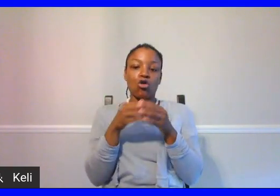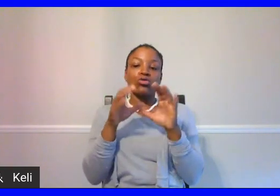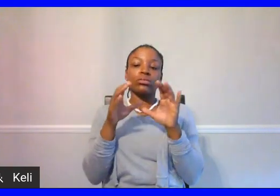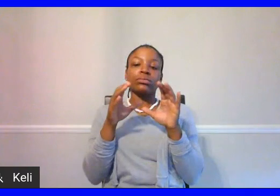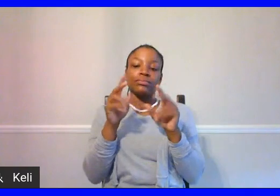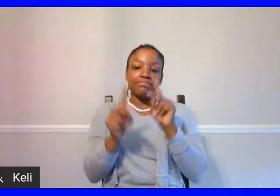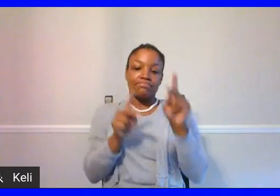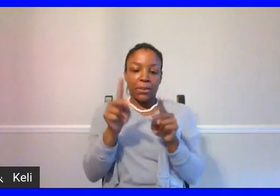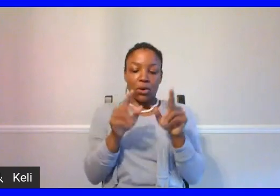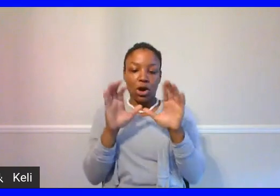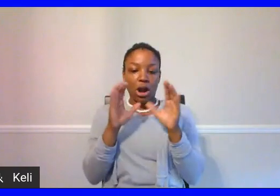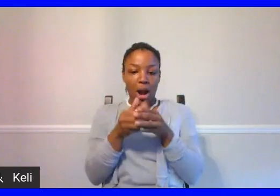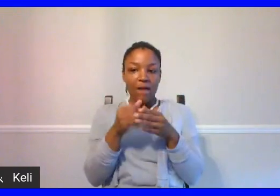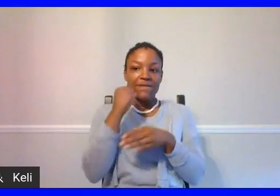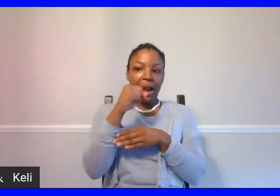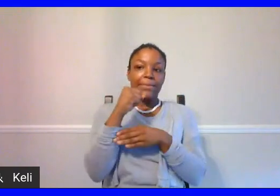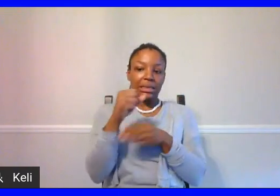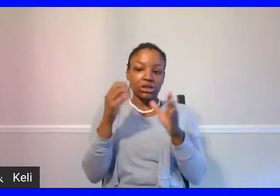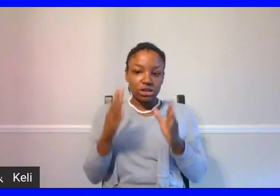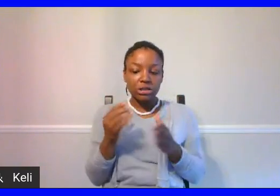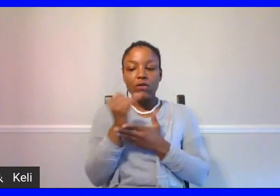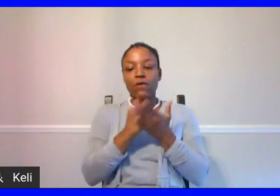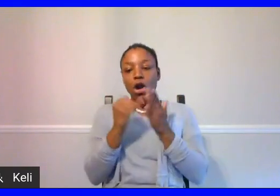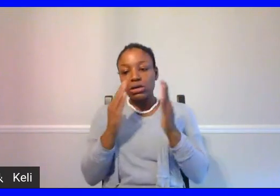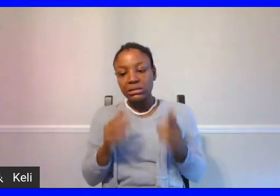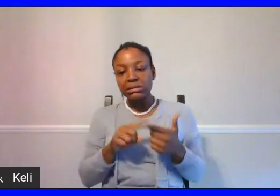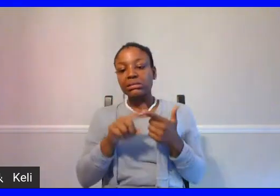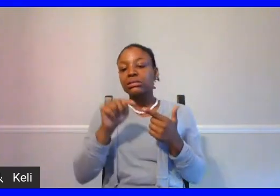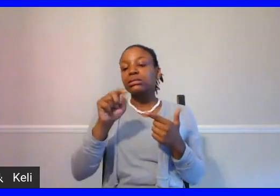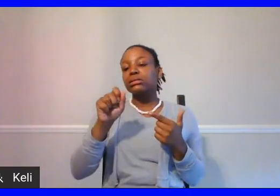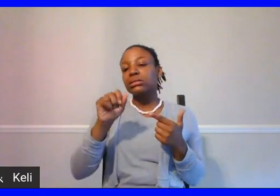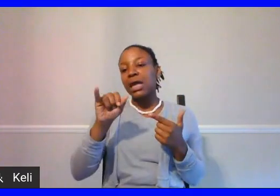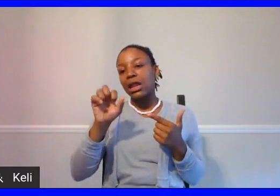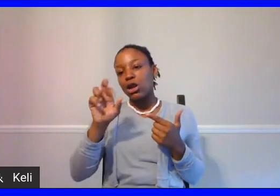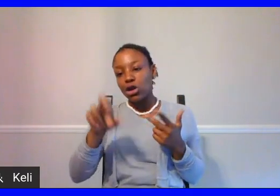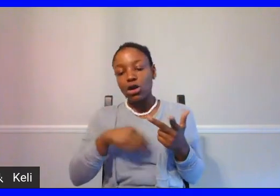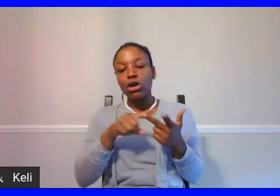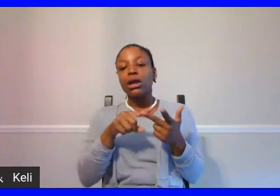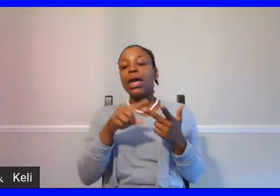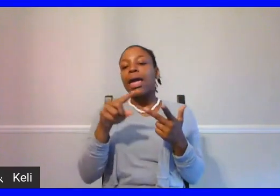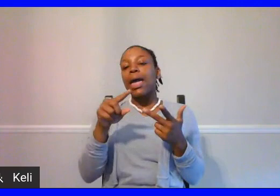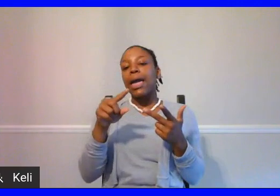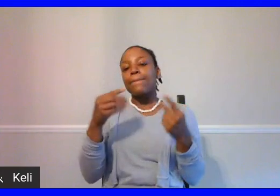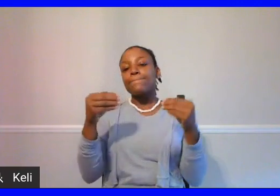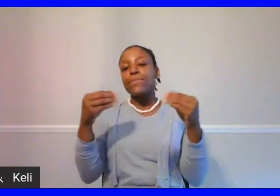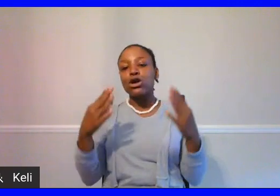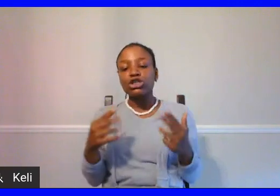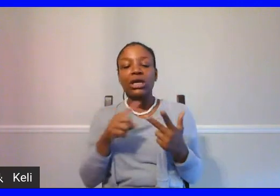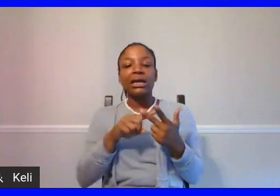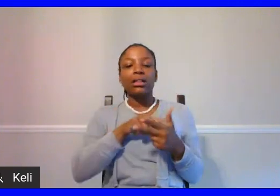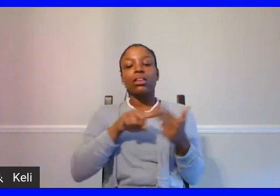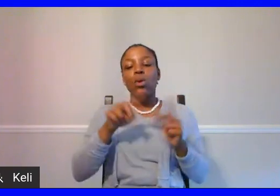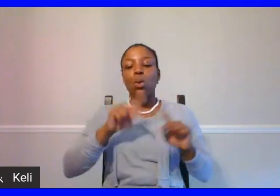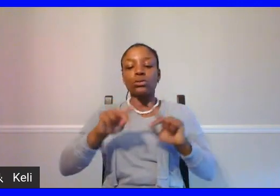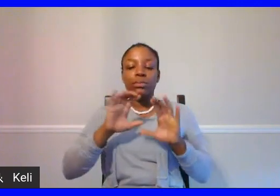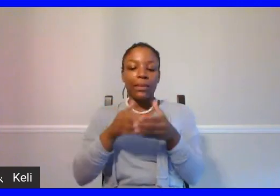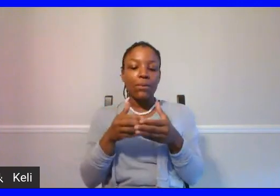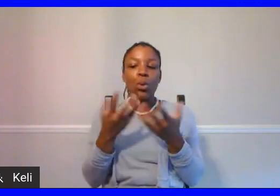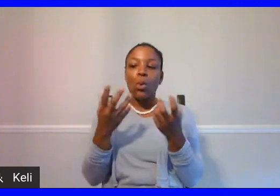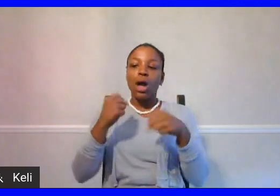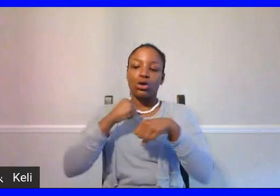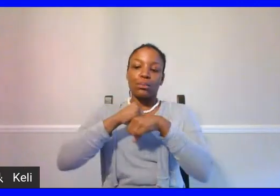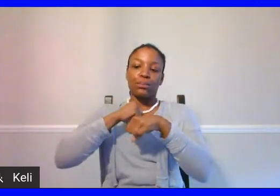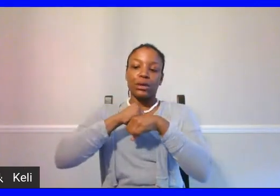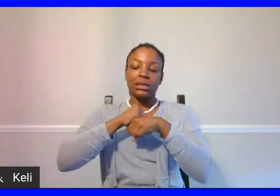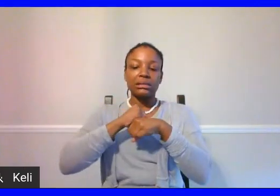were kind of artisans and tailors and merchants that wanted to protect